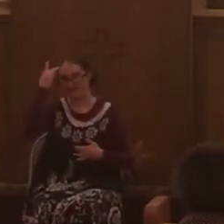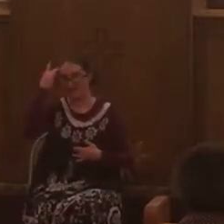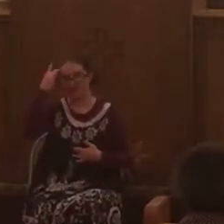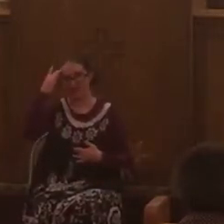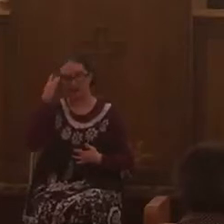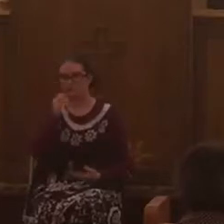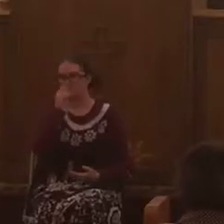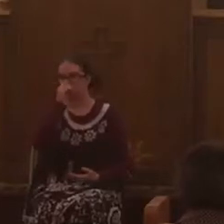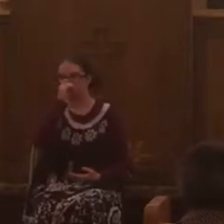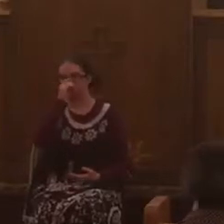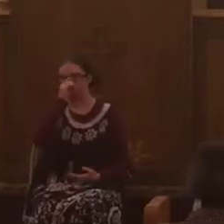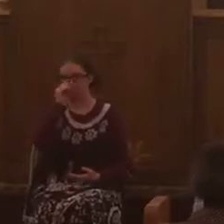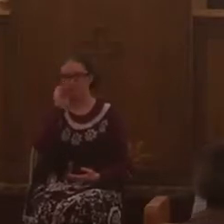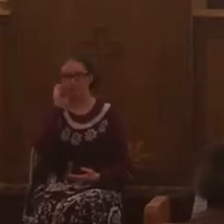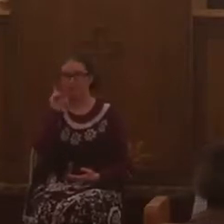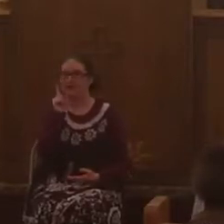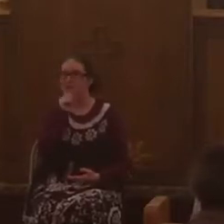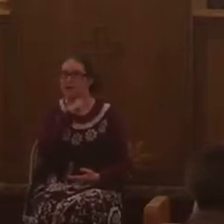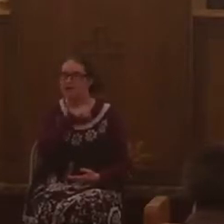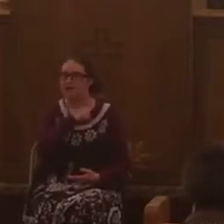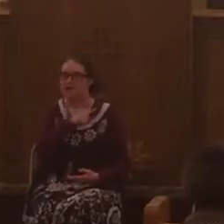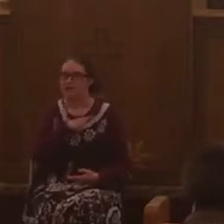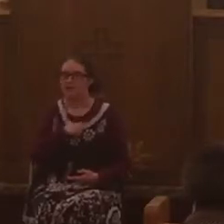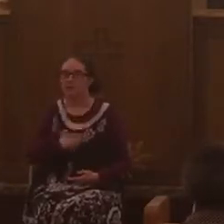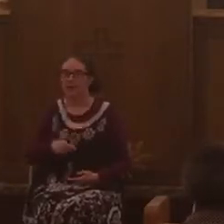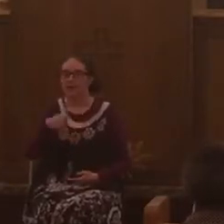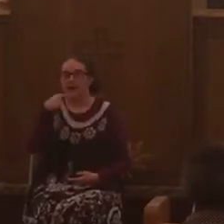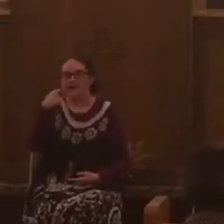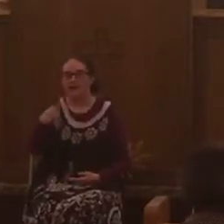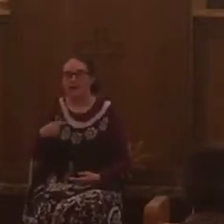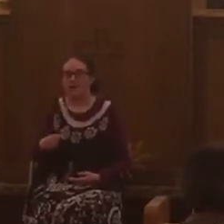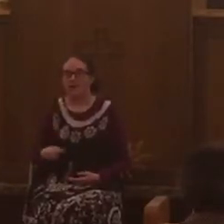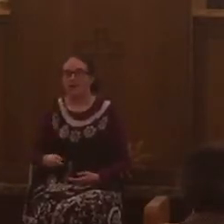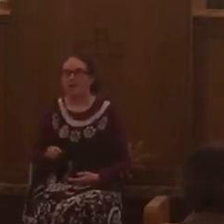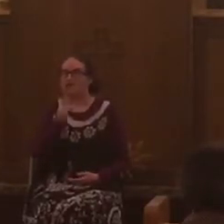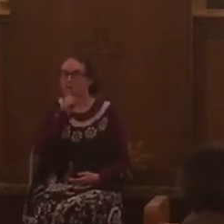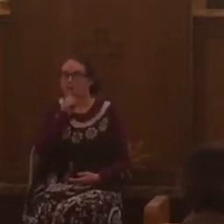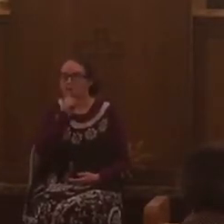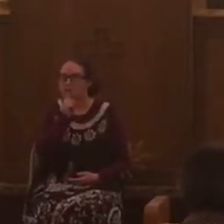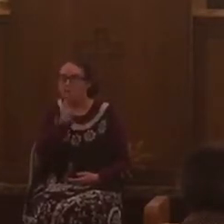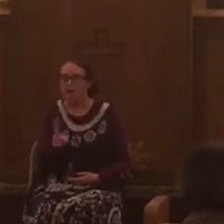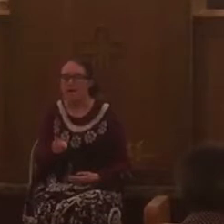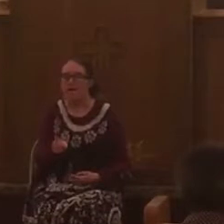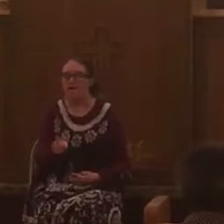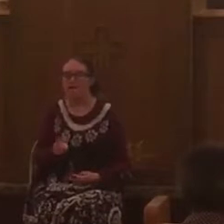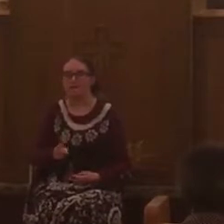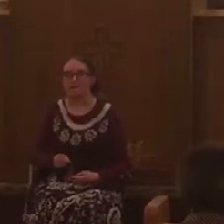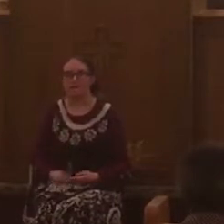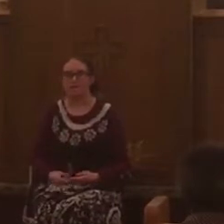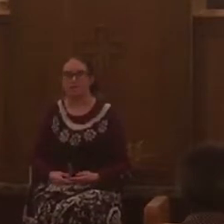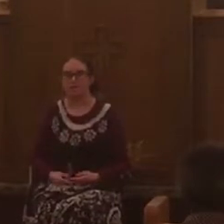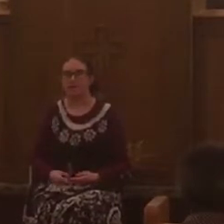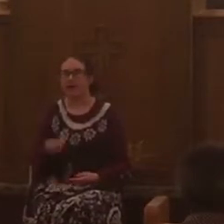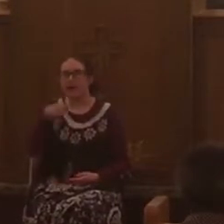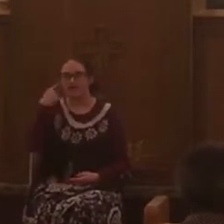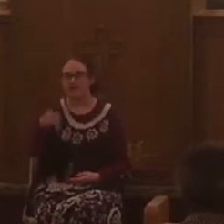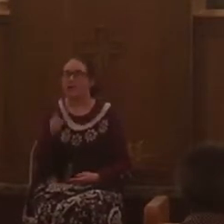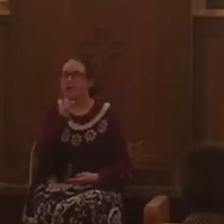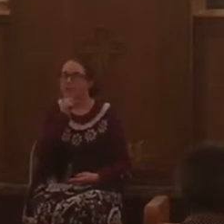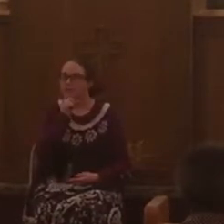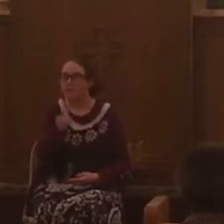of them didn't get healed. Amen. They got up and claimed they were healed, but they weren't healed. And then I found out later on that some of the people that were coming